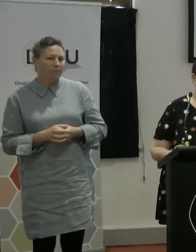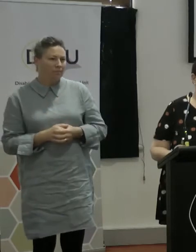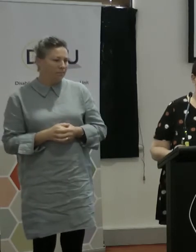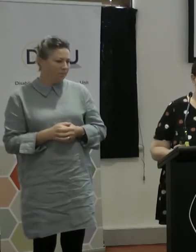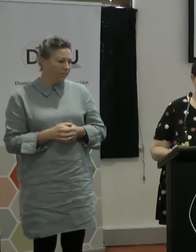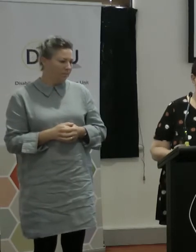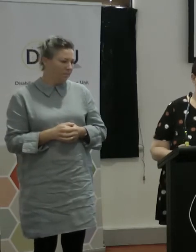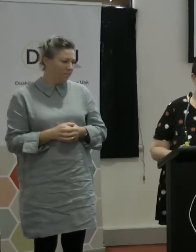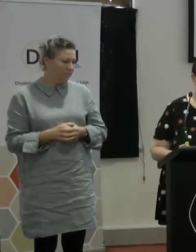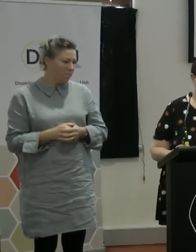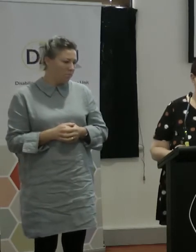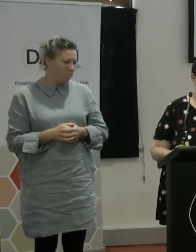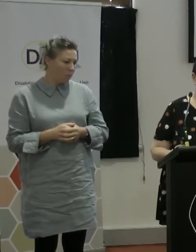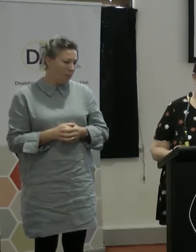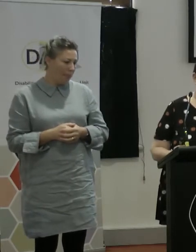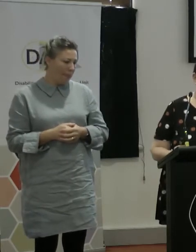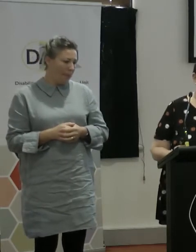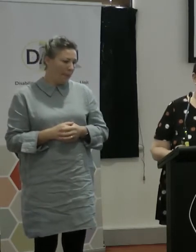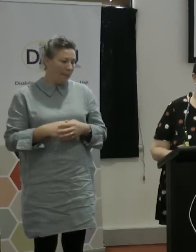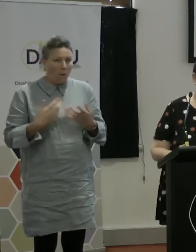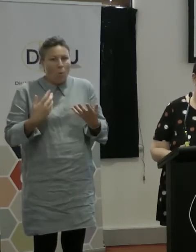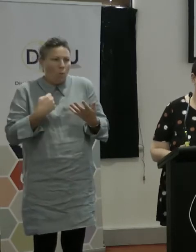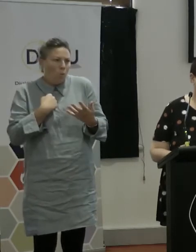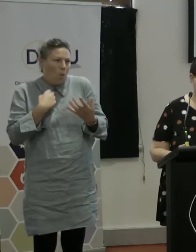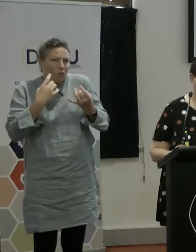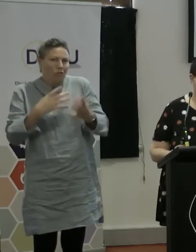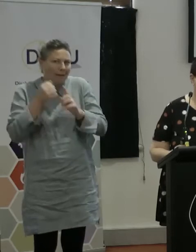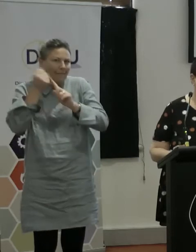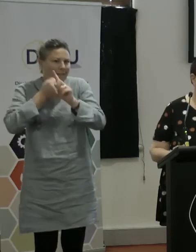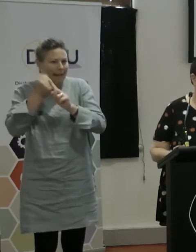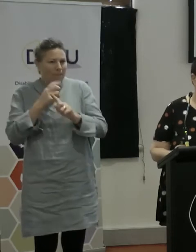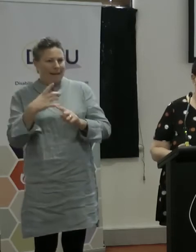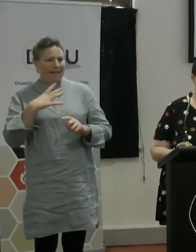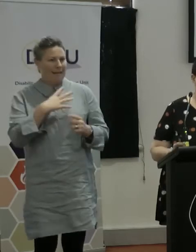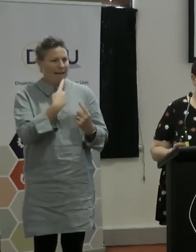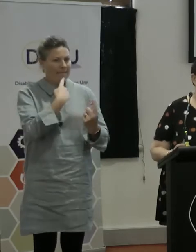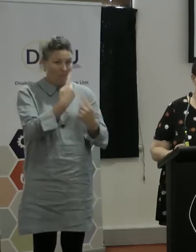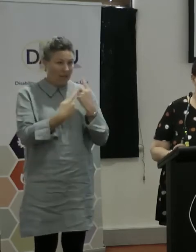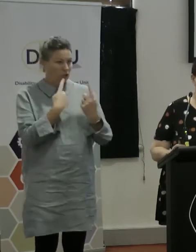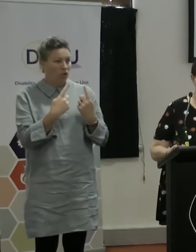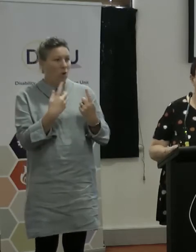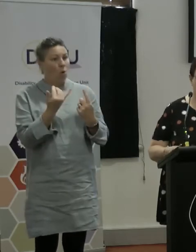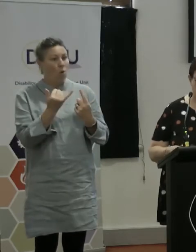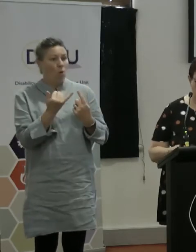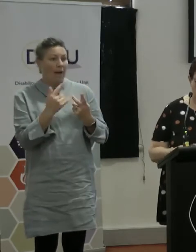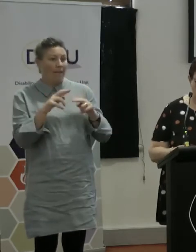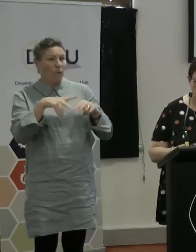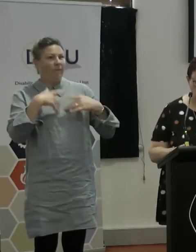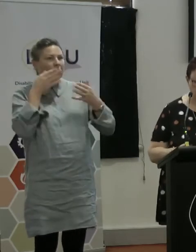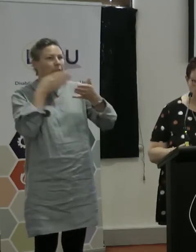and we are doing that on ourselves, but we need to have that information also if you've experienced it.